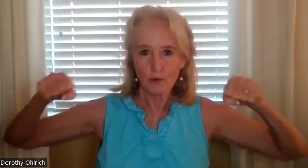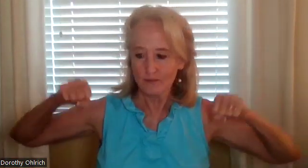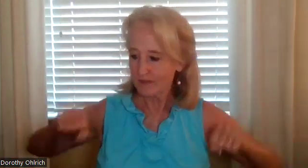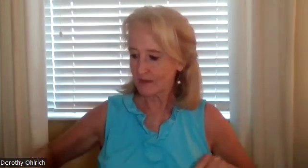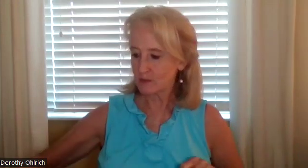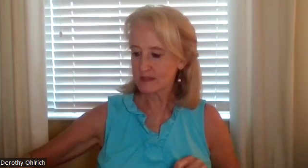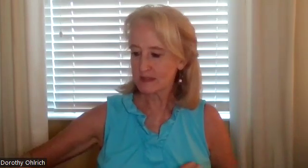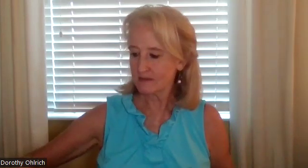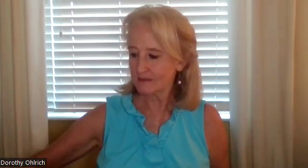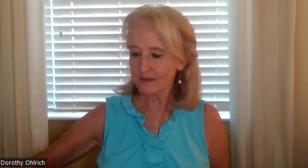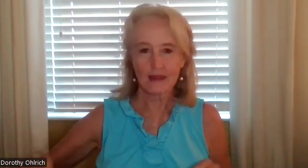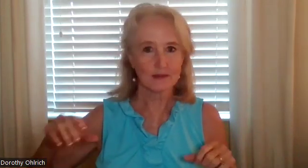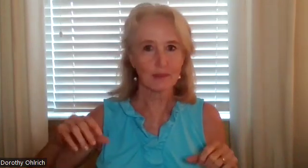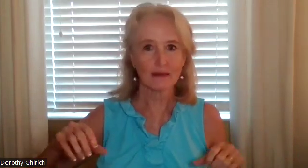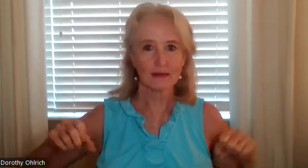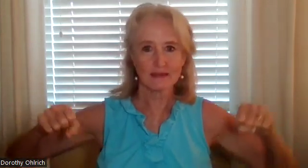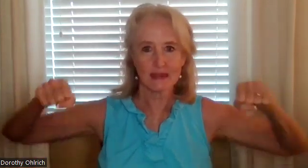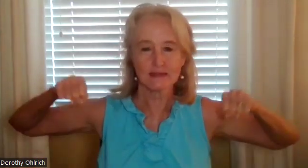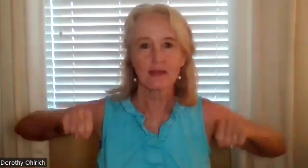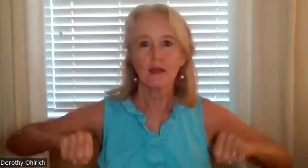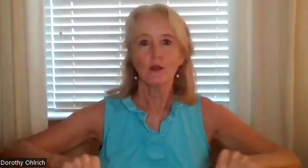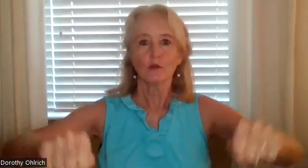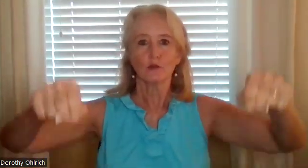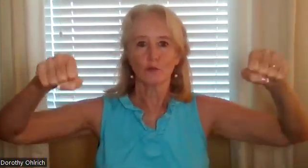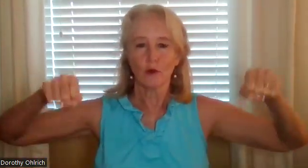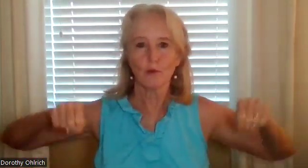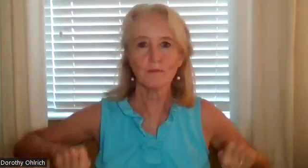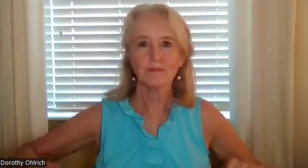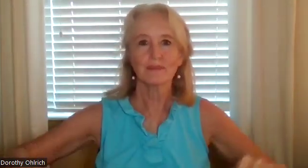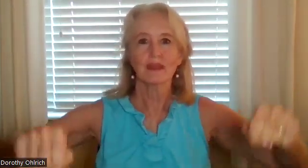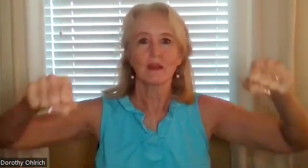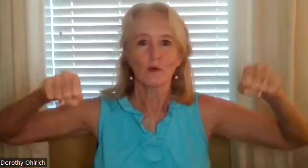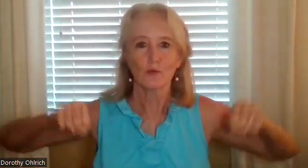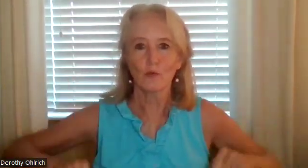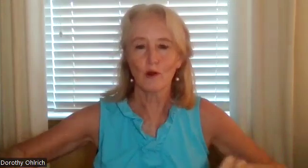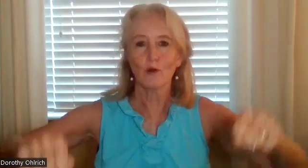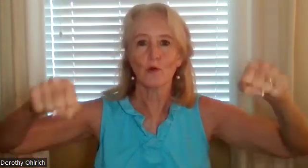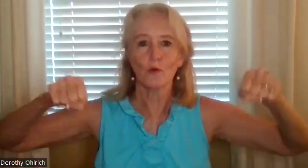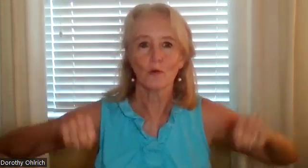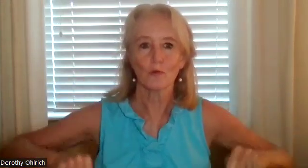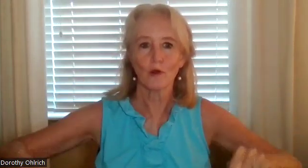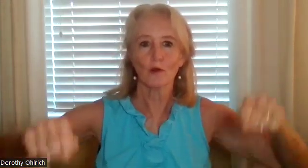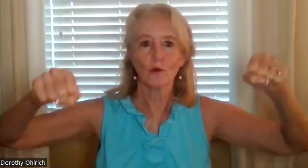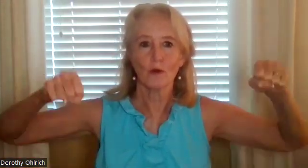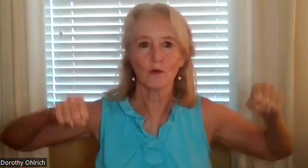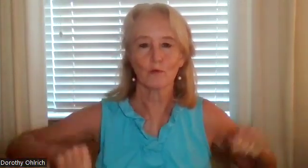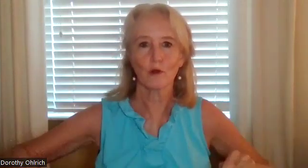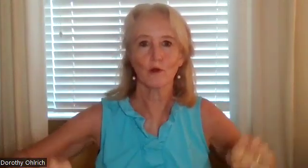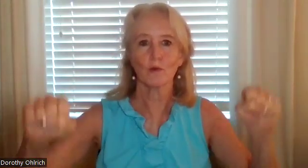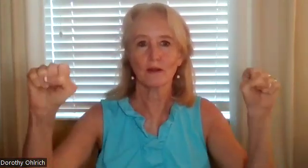row, did you see he has a paddle in his hands? You row, row, row, row.